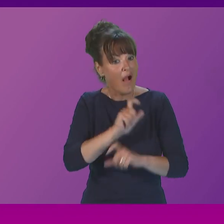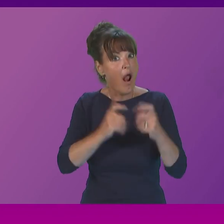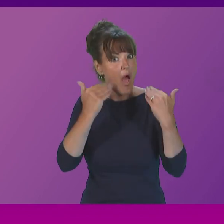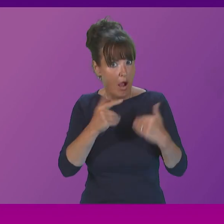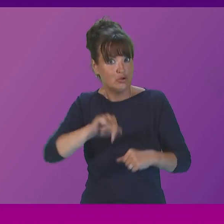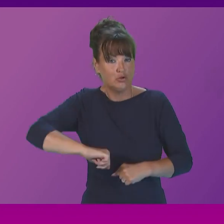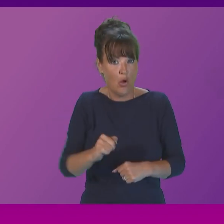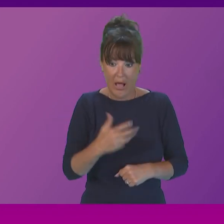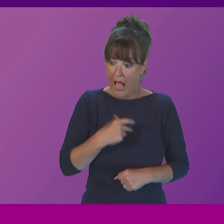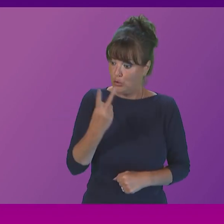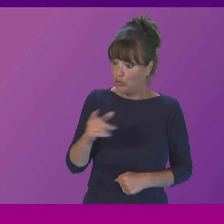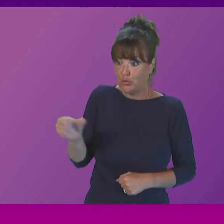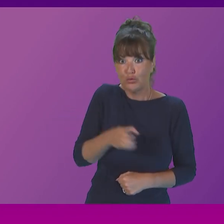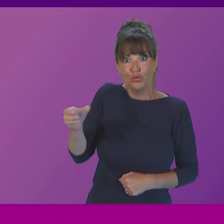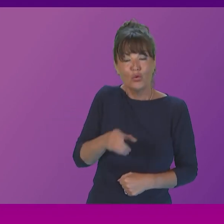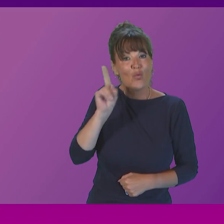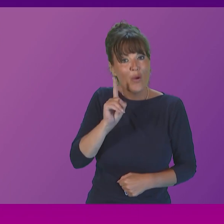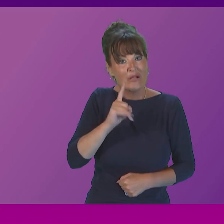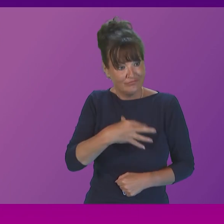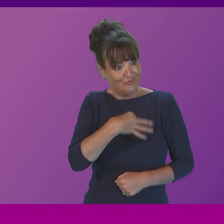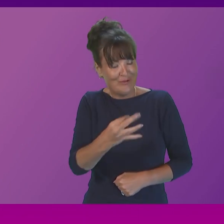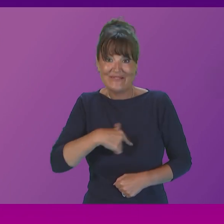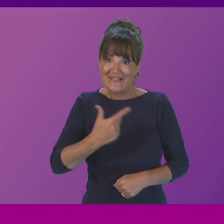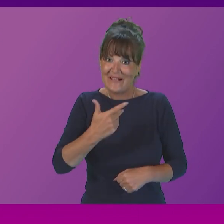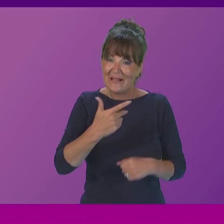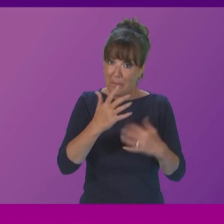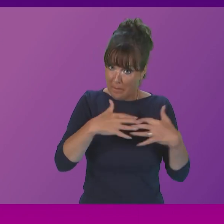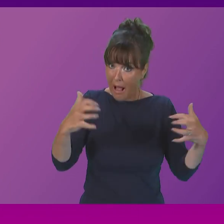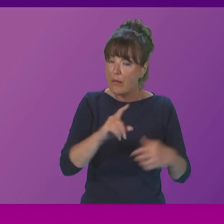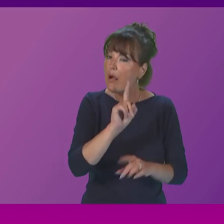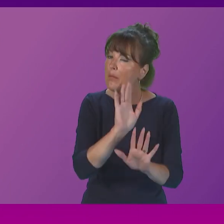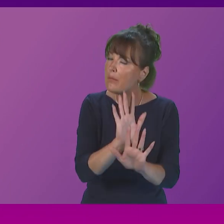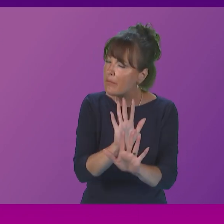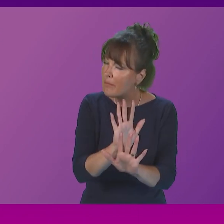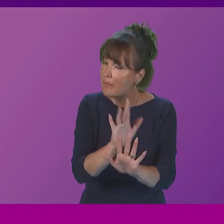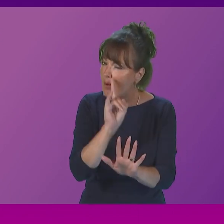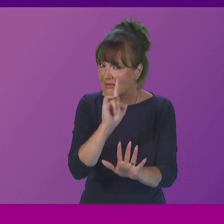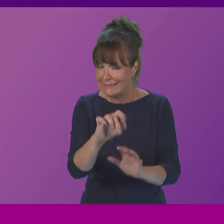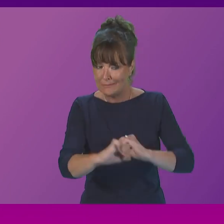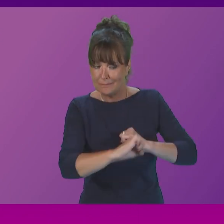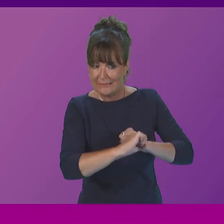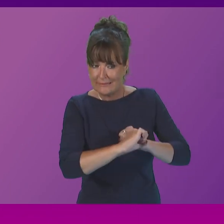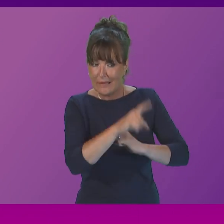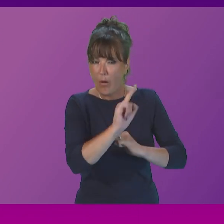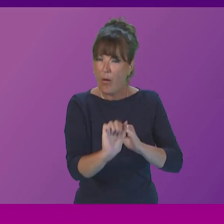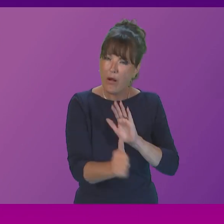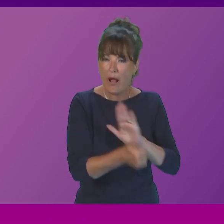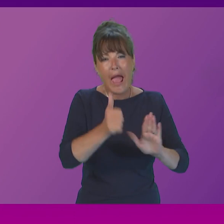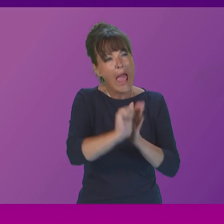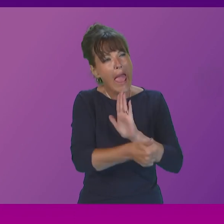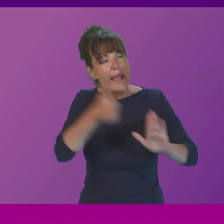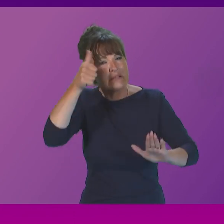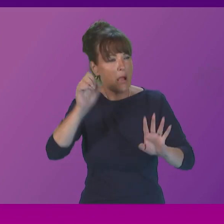first two women of colour represented in the Scottish Parliament. But what we do see is that in media, in expertise,